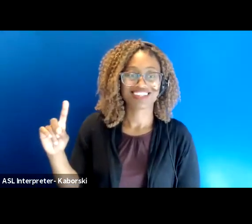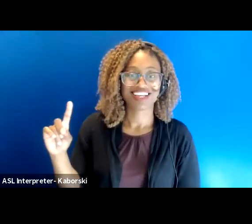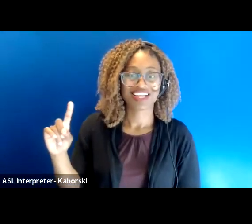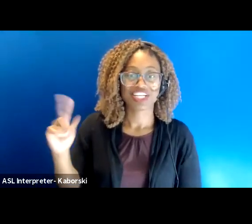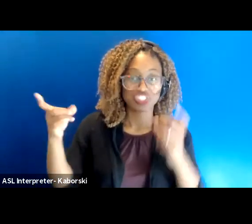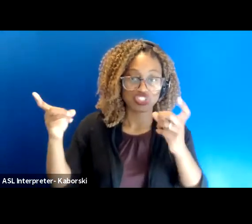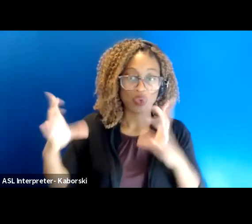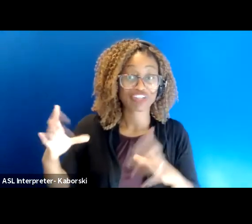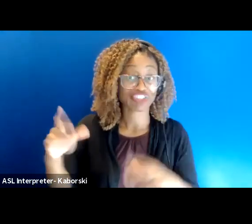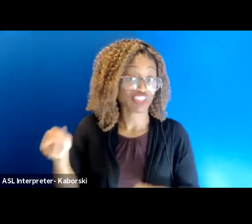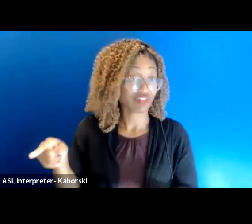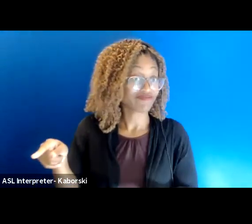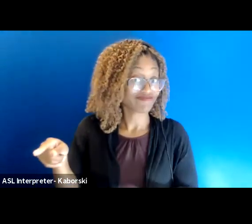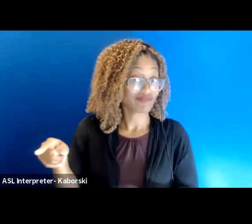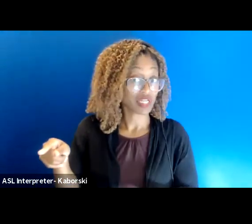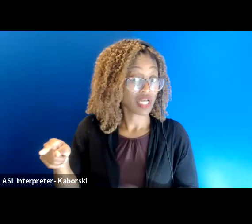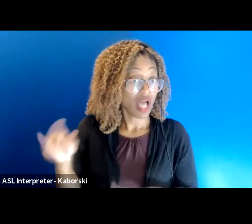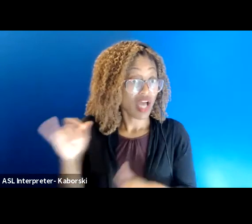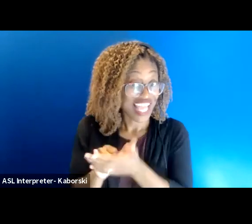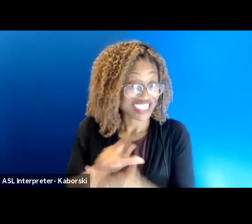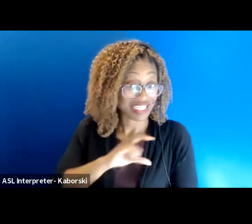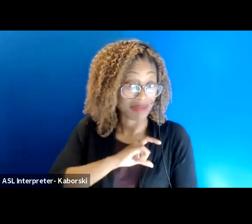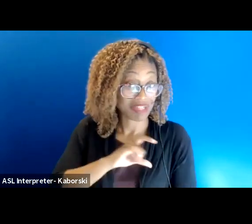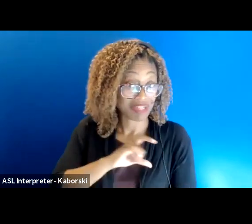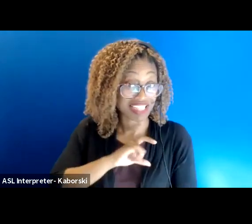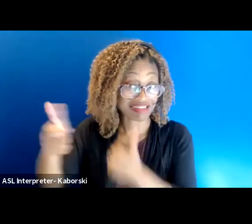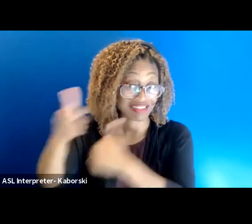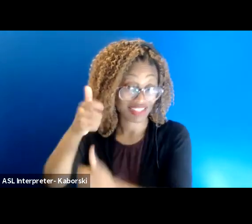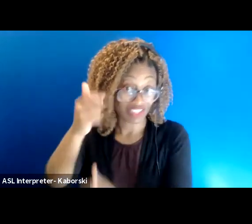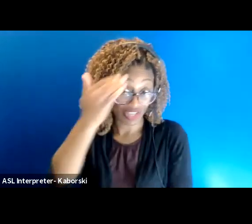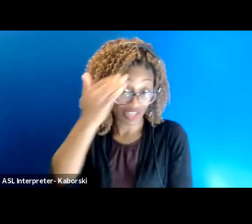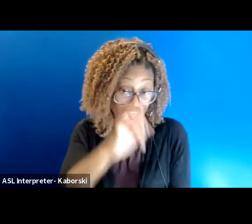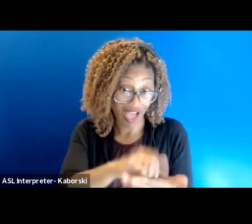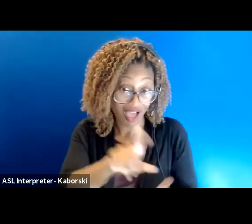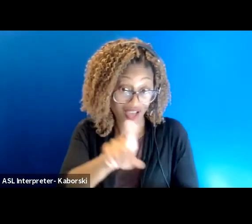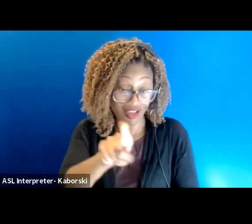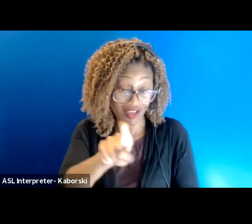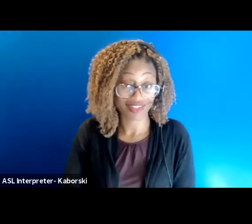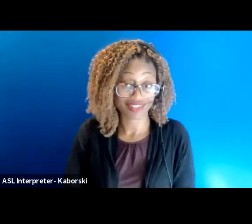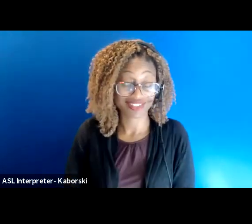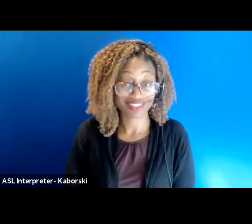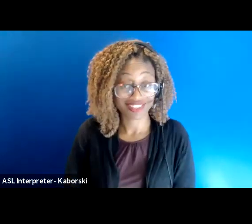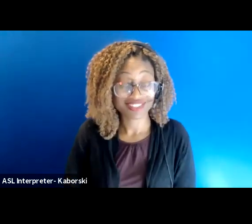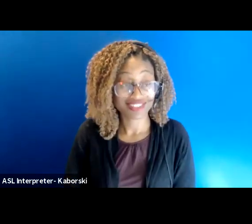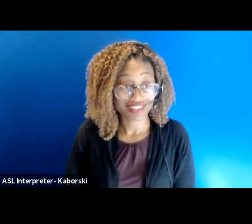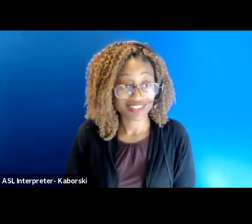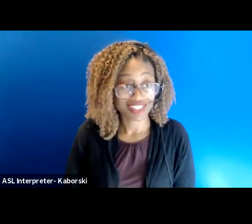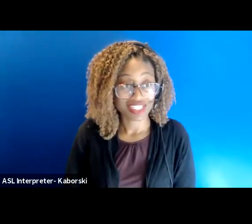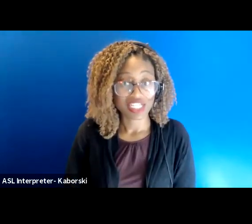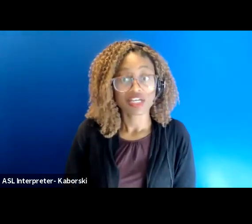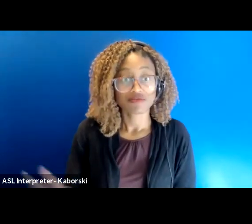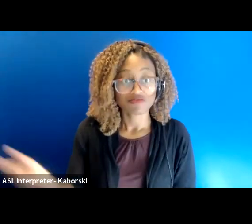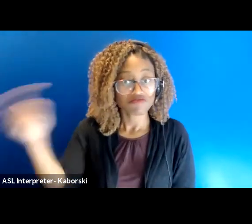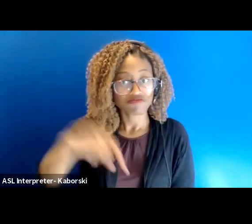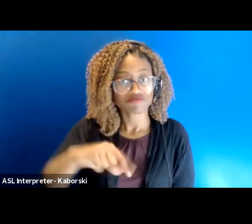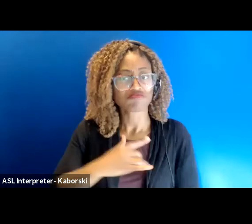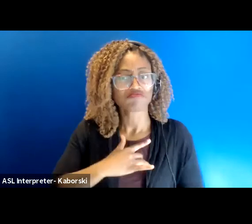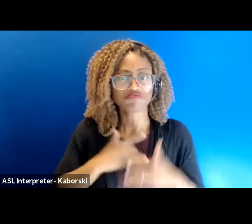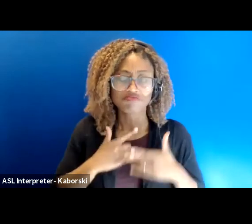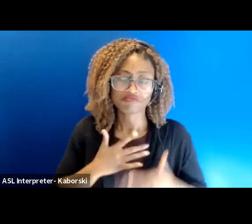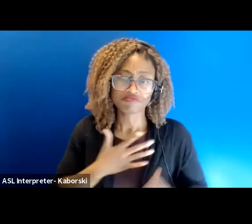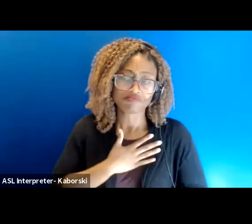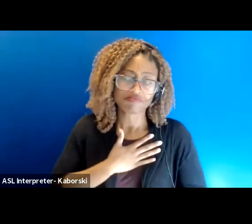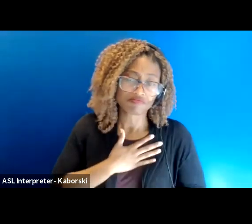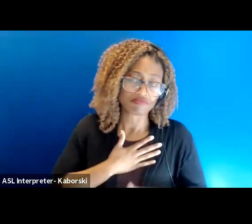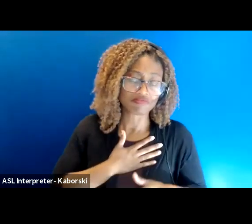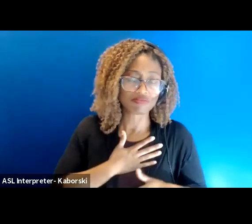director, which is a police person, by the way, that came and was somewhat sympathetic to our